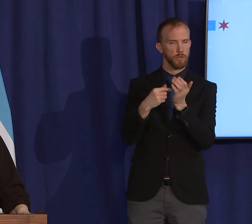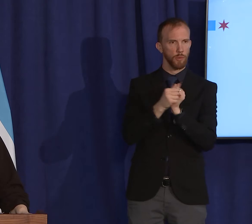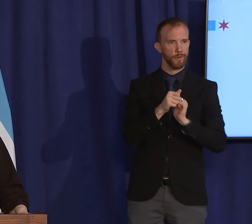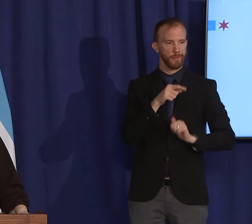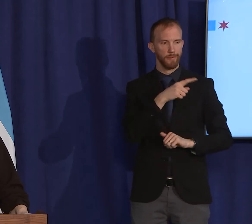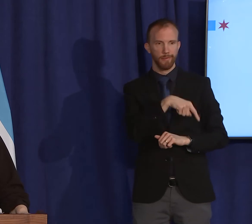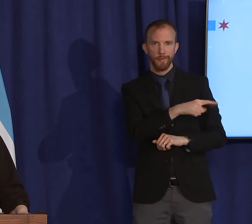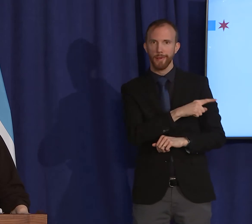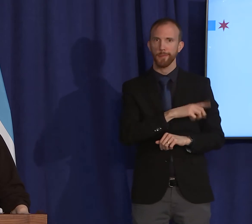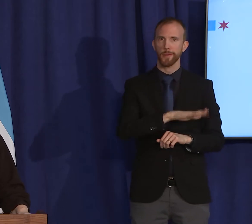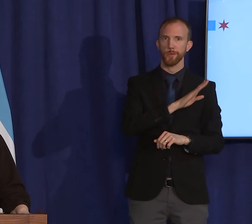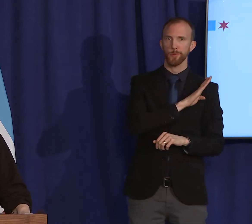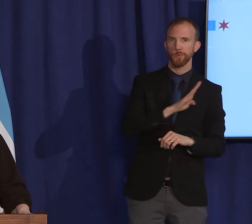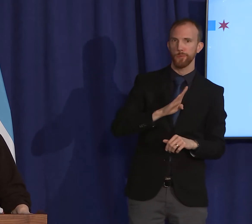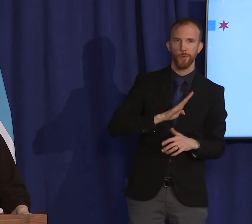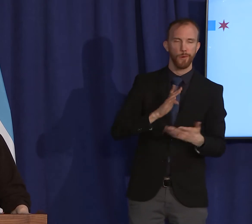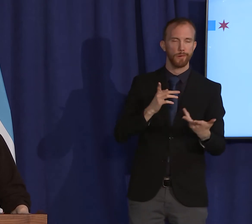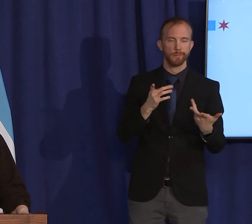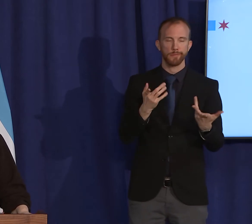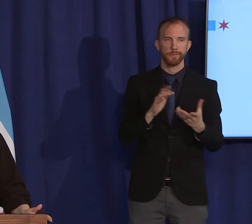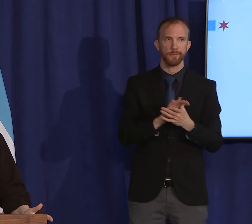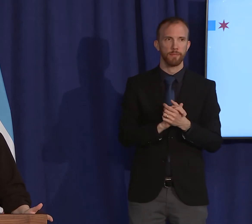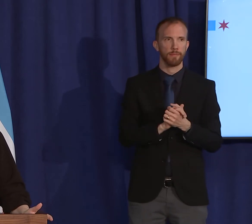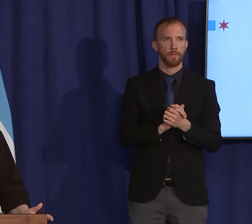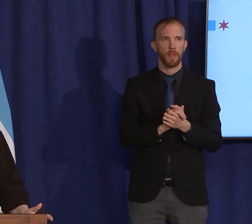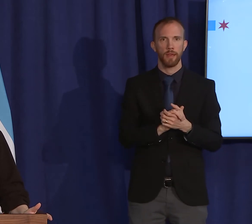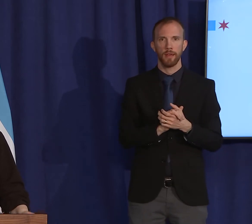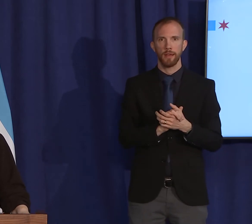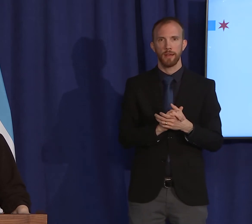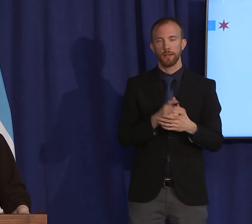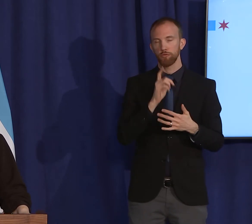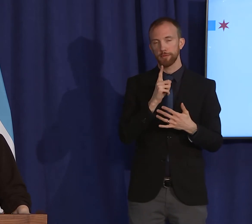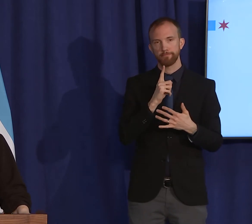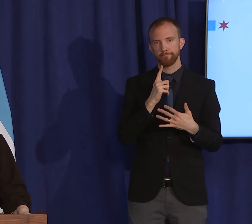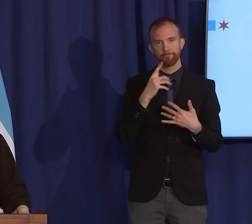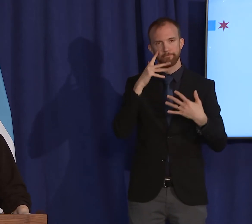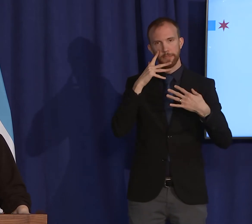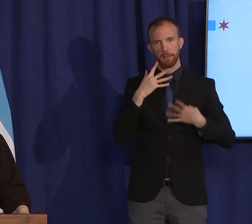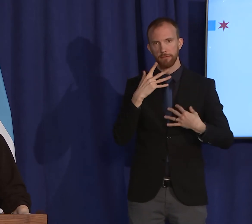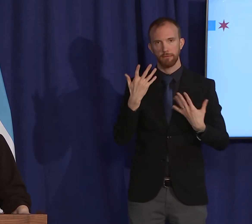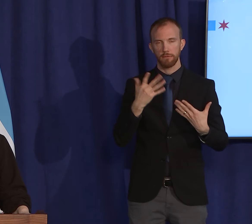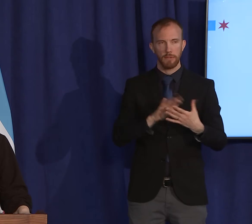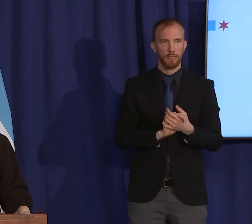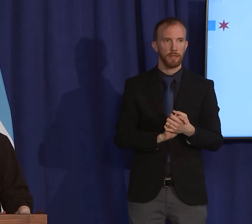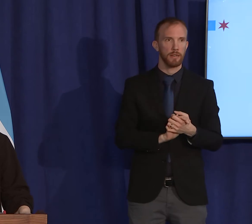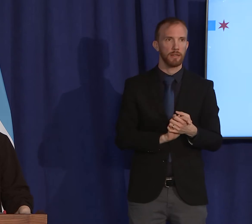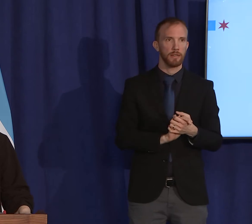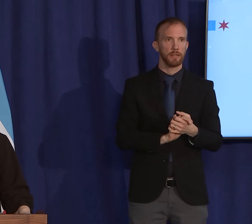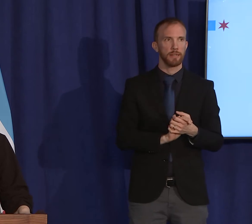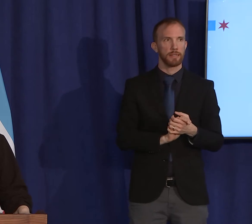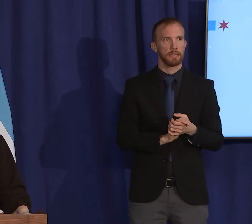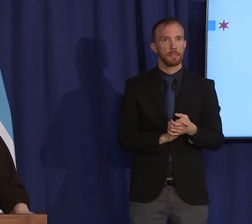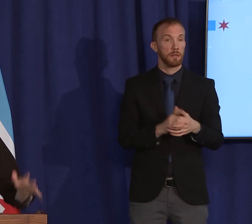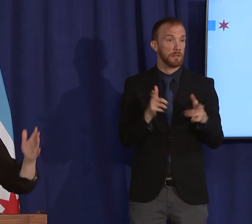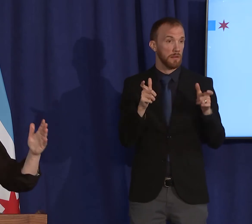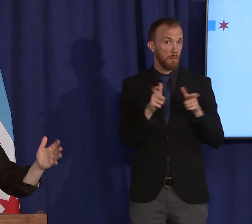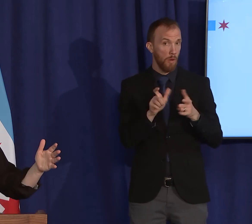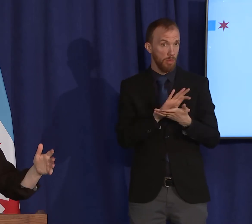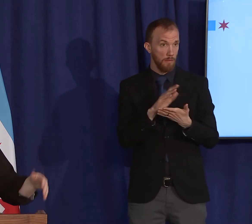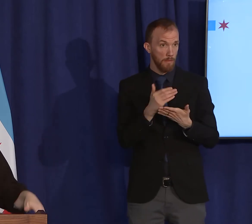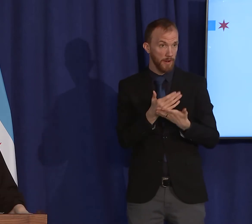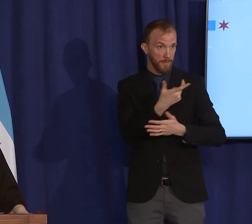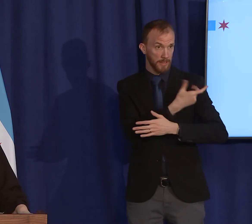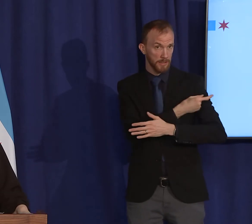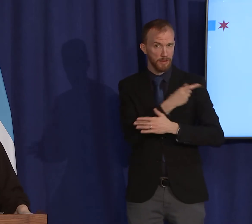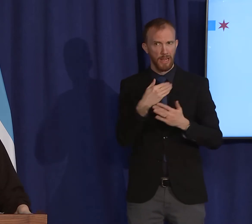that, and really, you know, it's a sad situation. It is a small amount of vaccine in comparison to the more